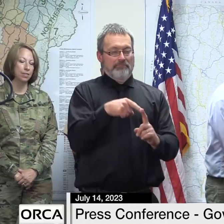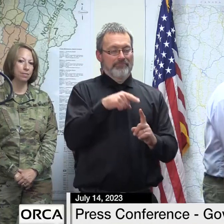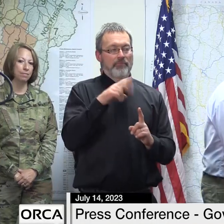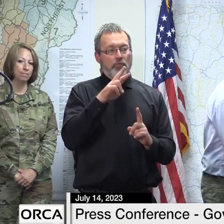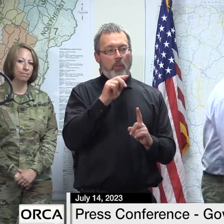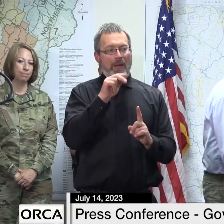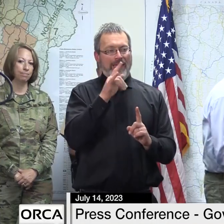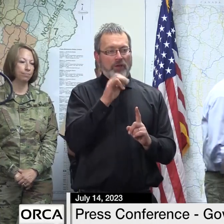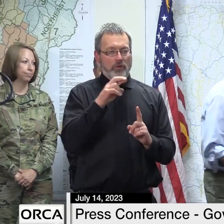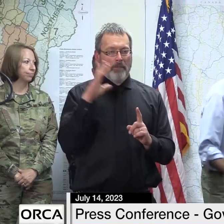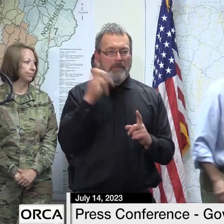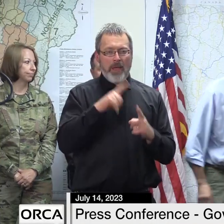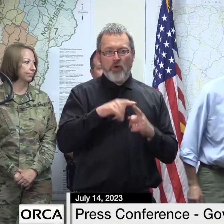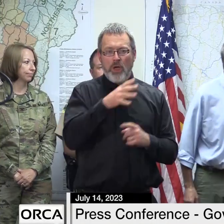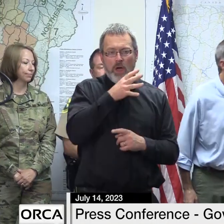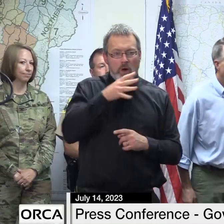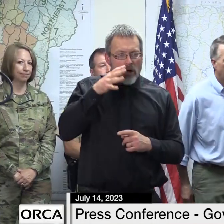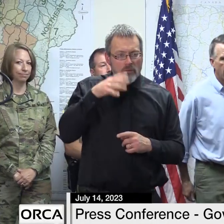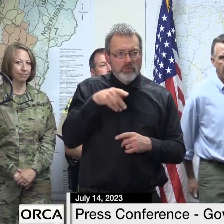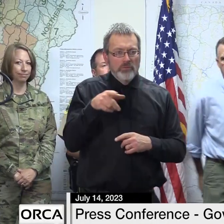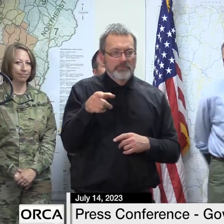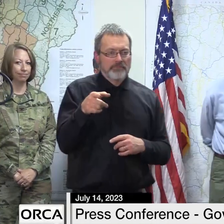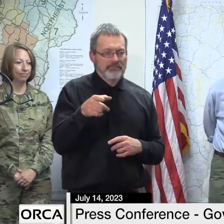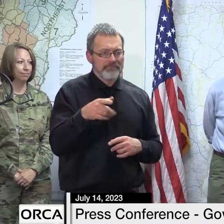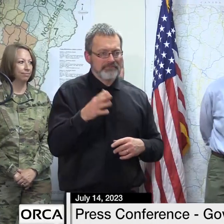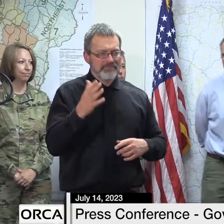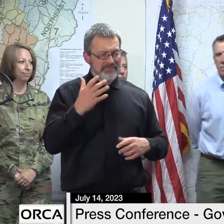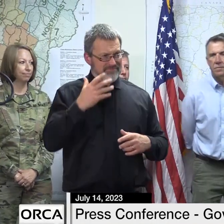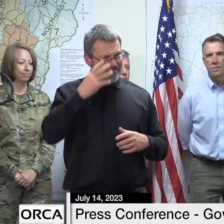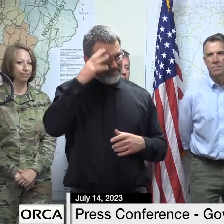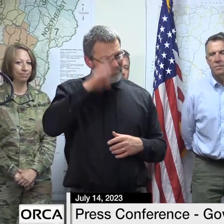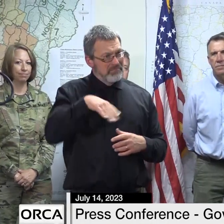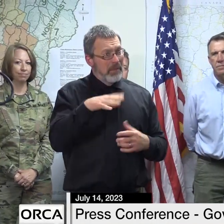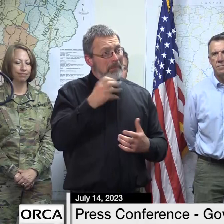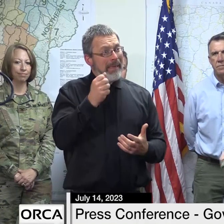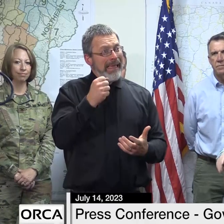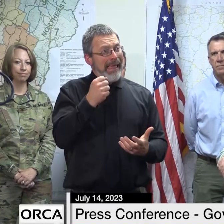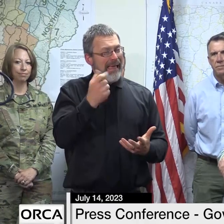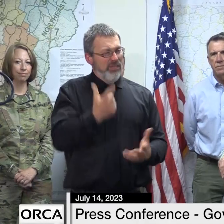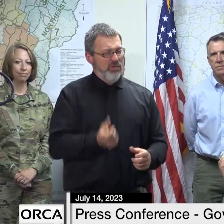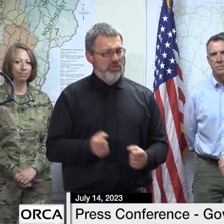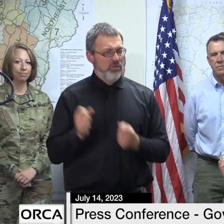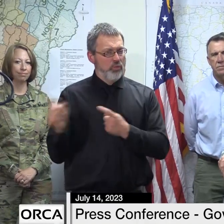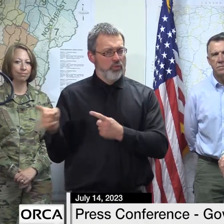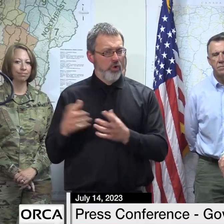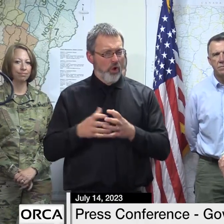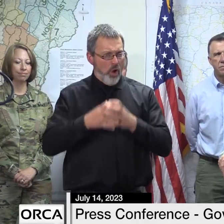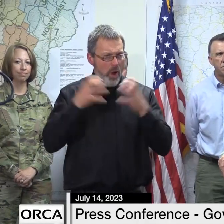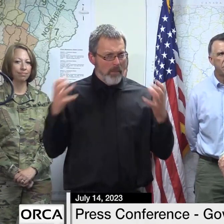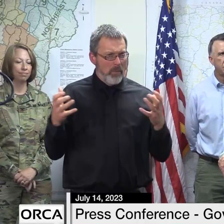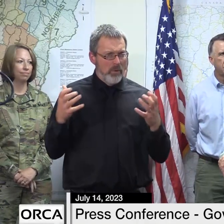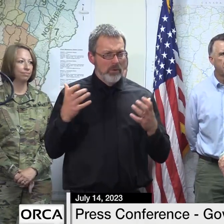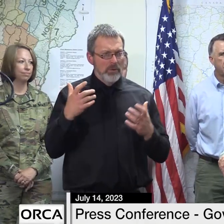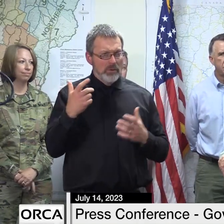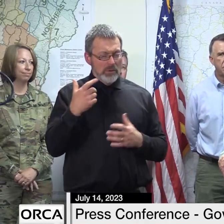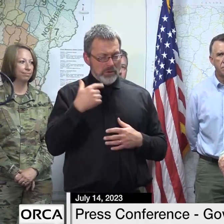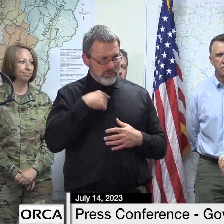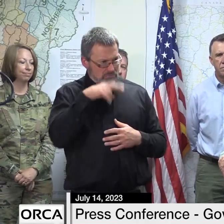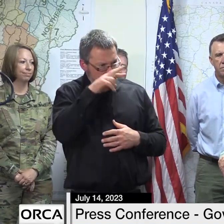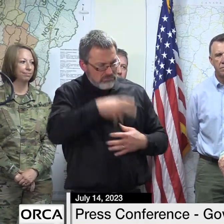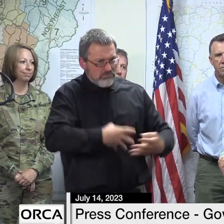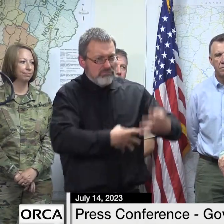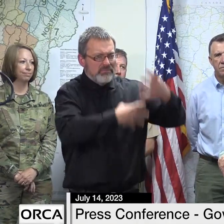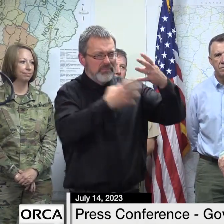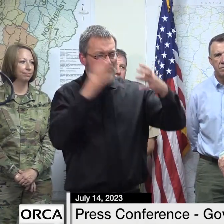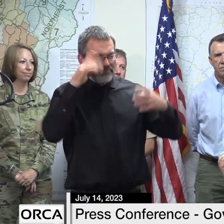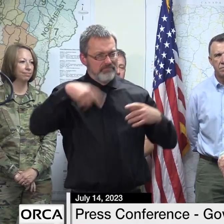how much milk has been dumped? I gathered from the website that that is a concern. Any sense of how much